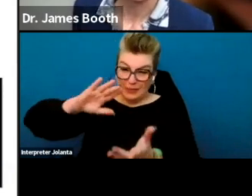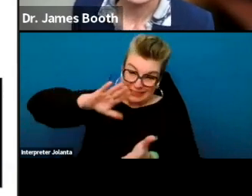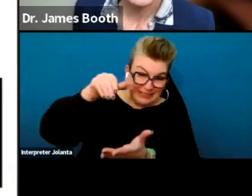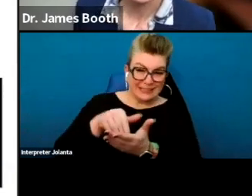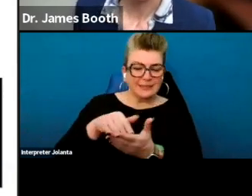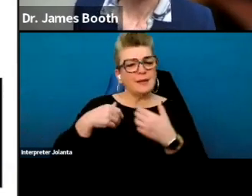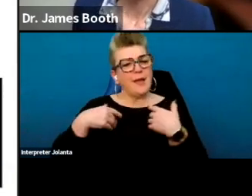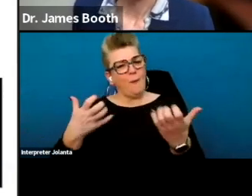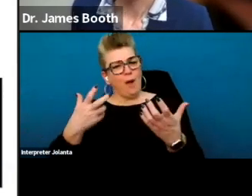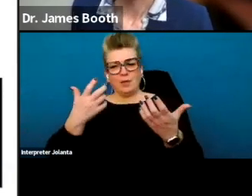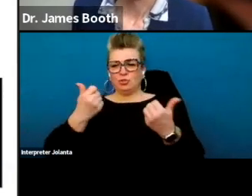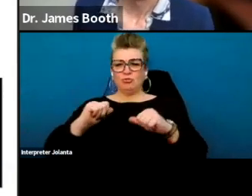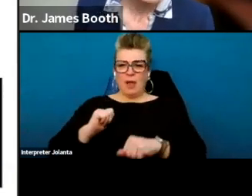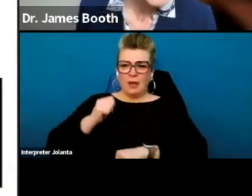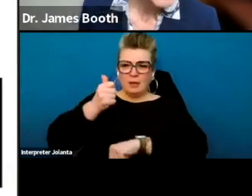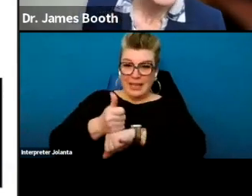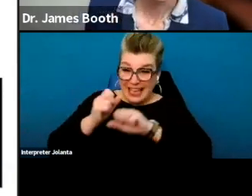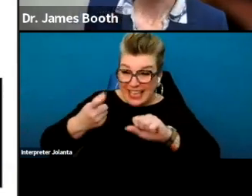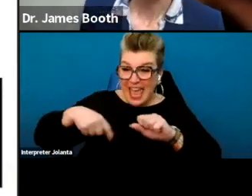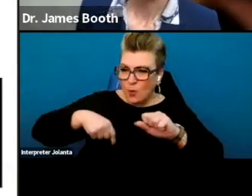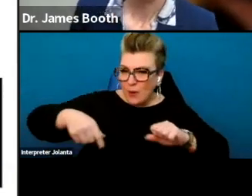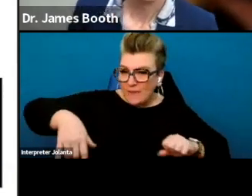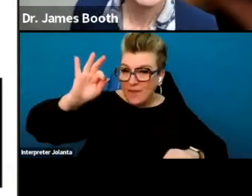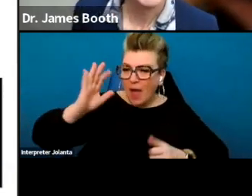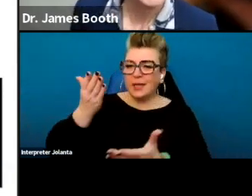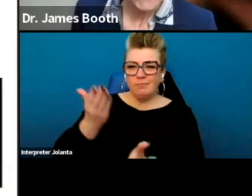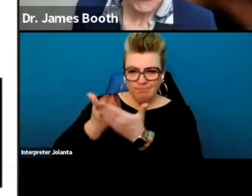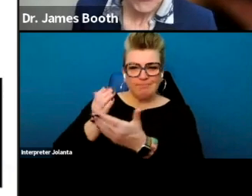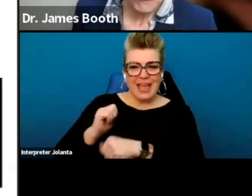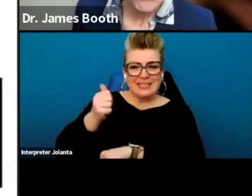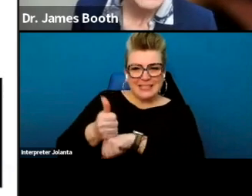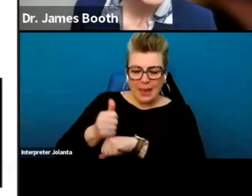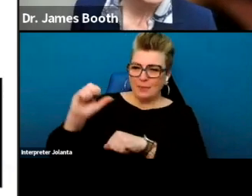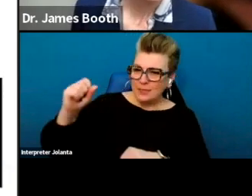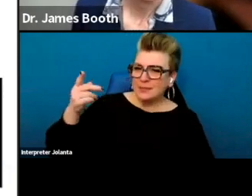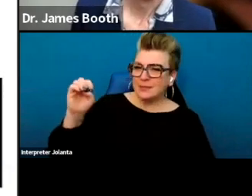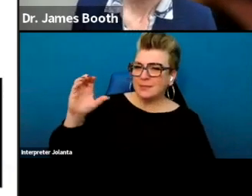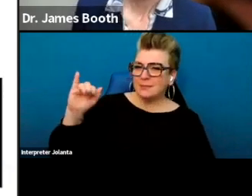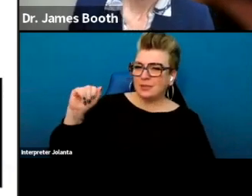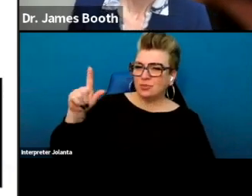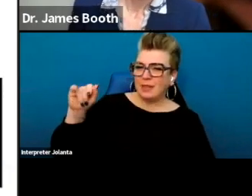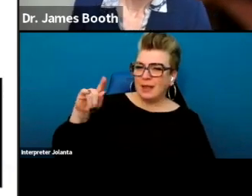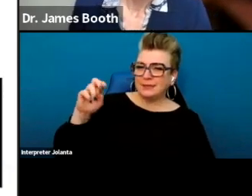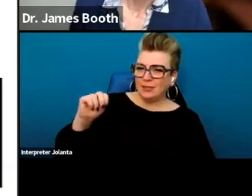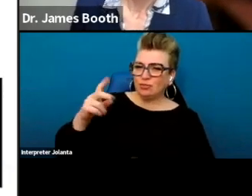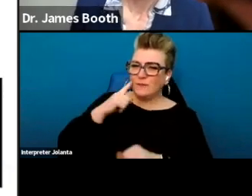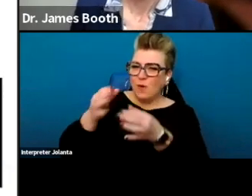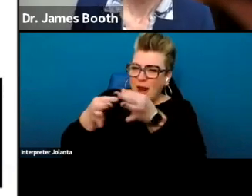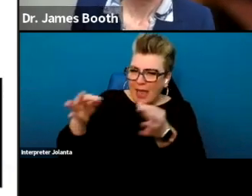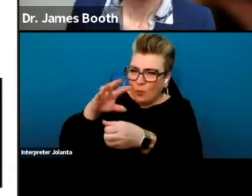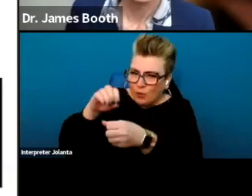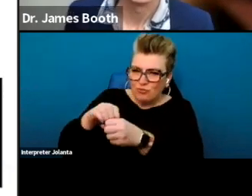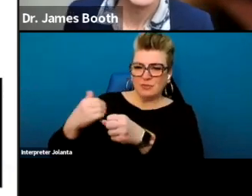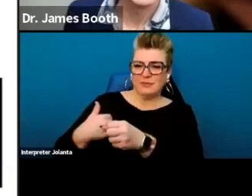see if we could establish specialization in young children. So I'm going to step you through this figure because